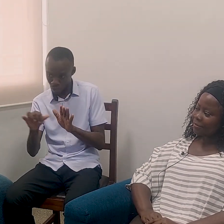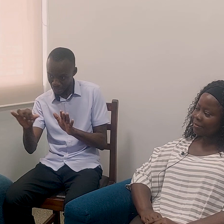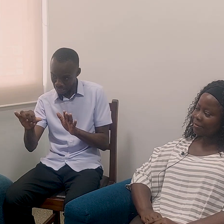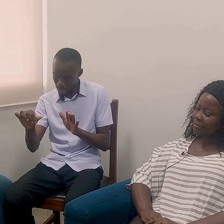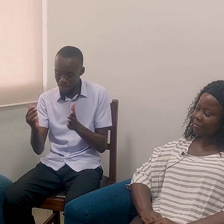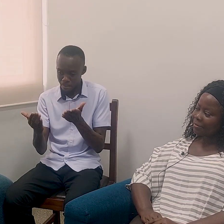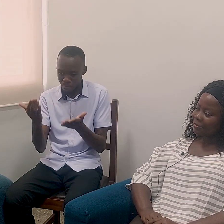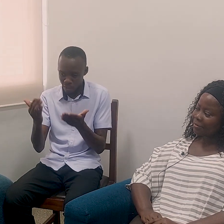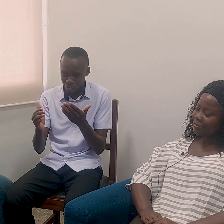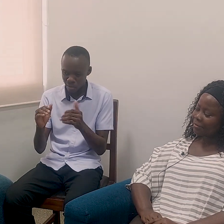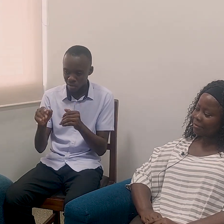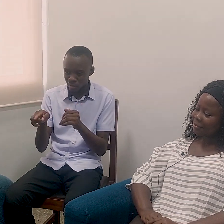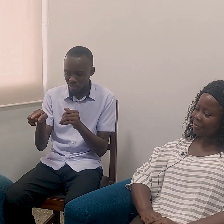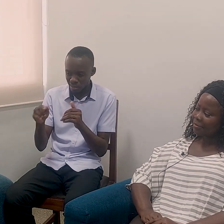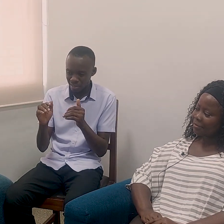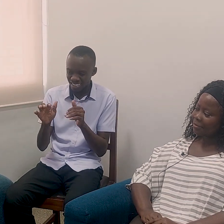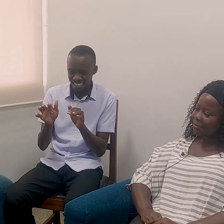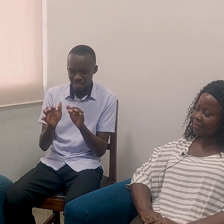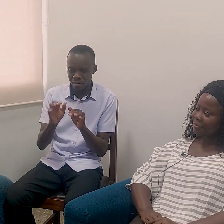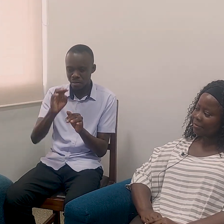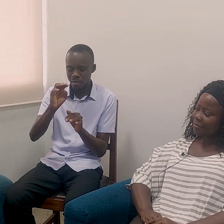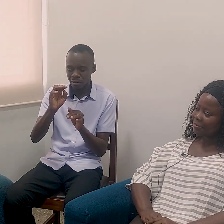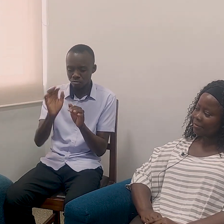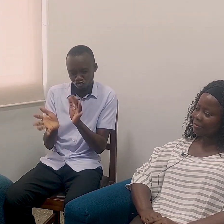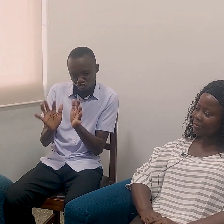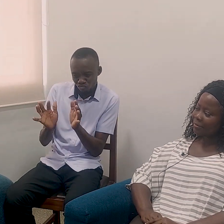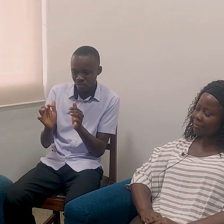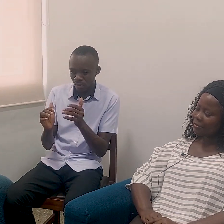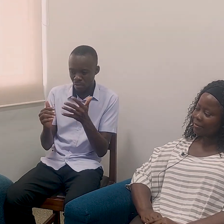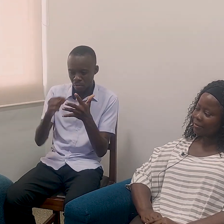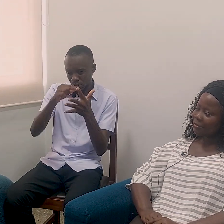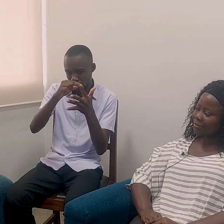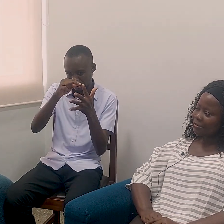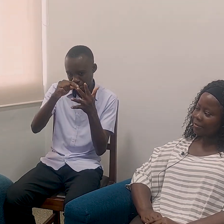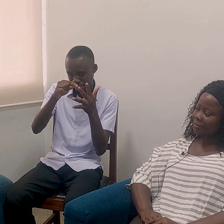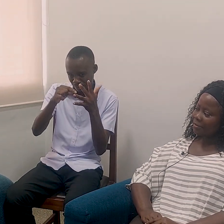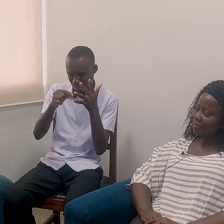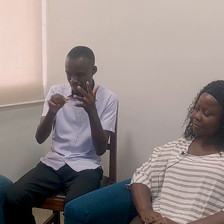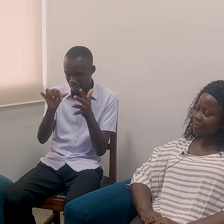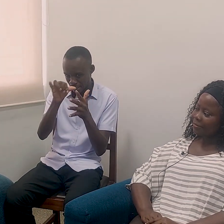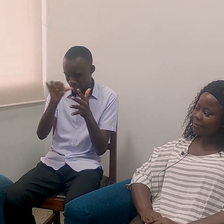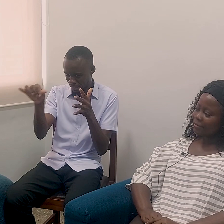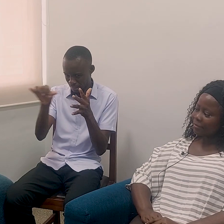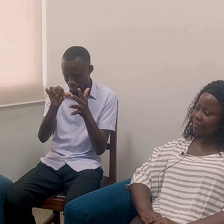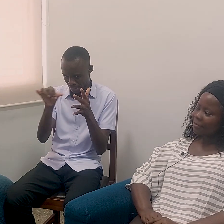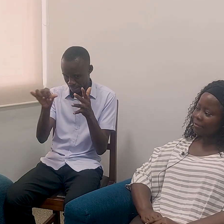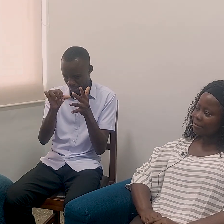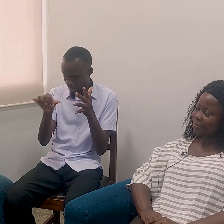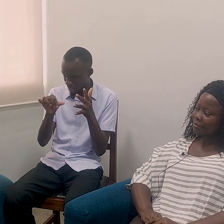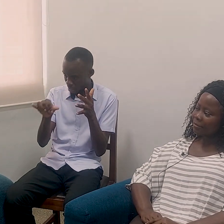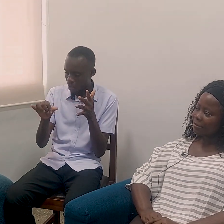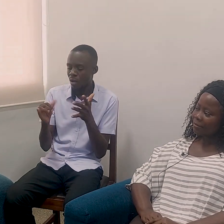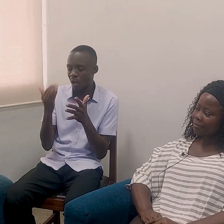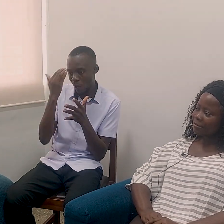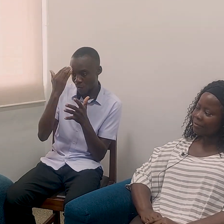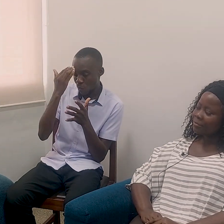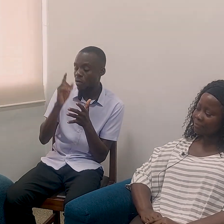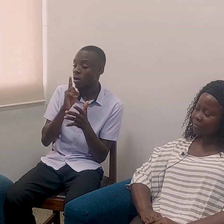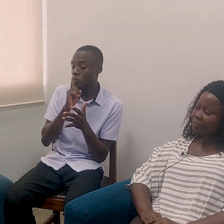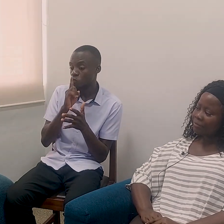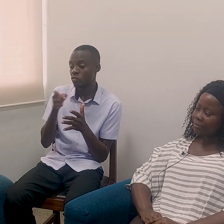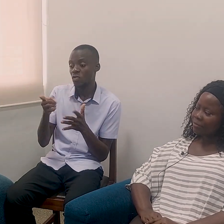and they are related to each other, some related symptoms are present, that's when you can be